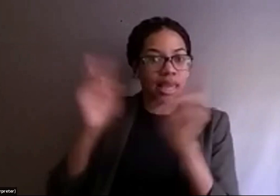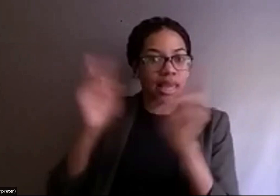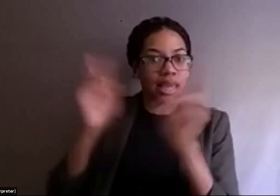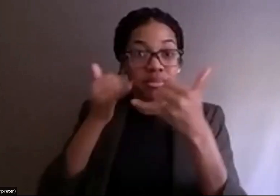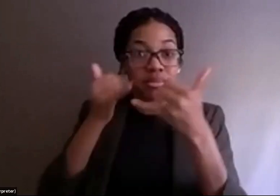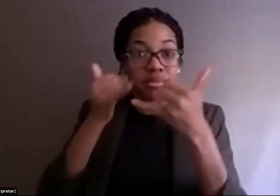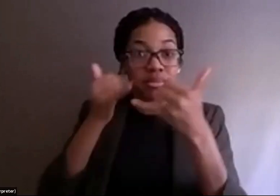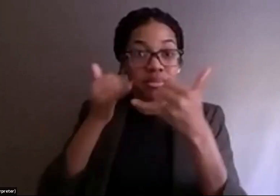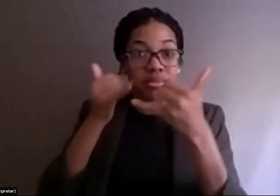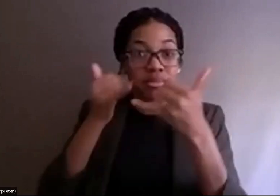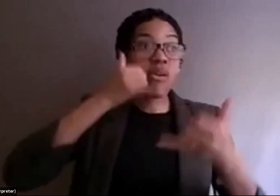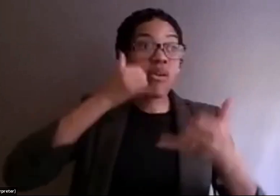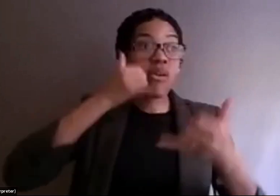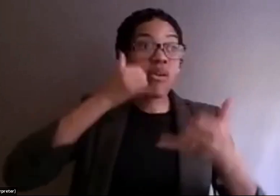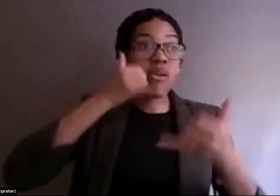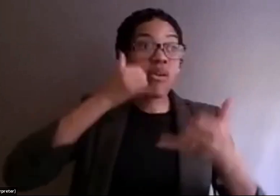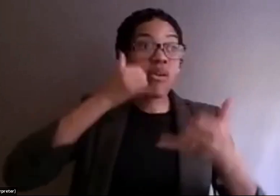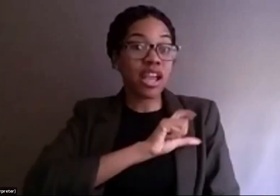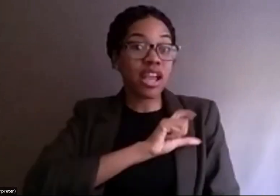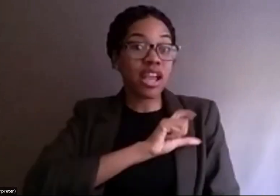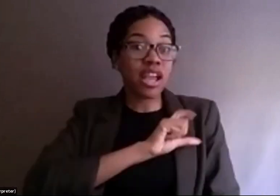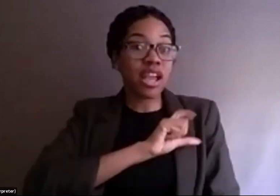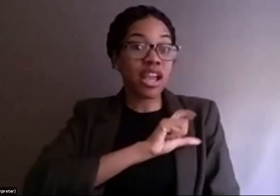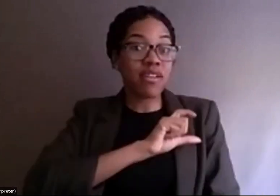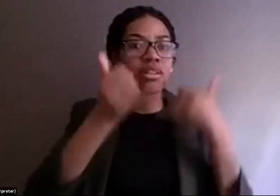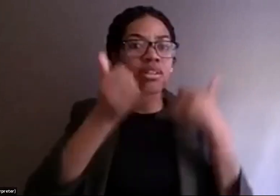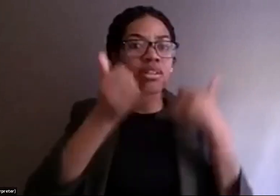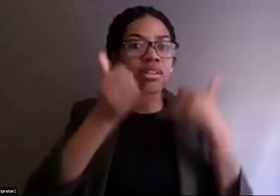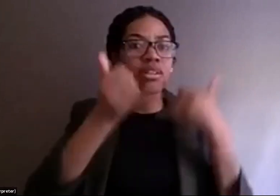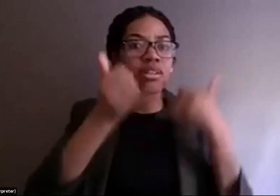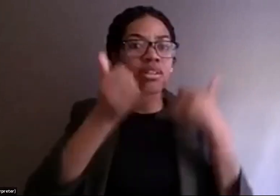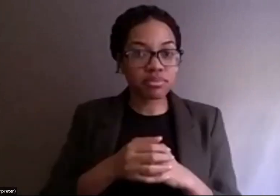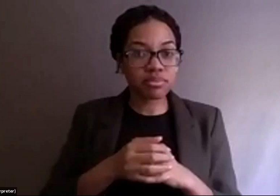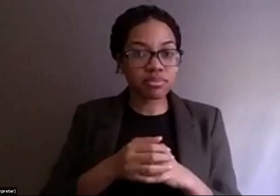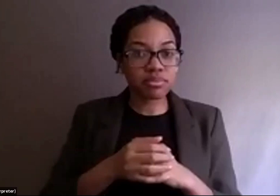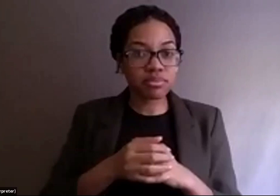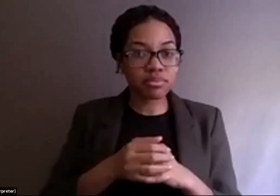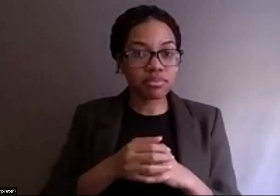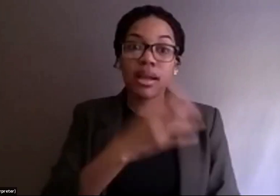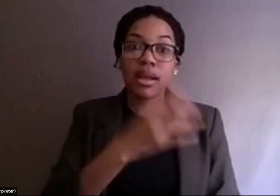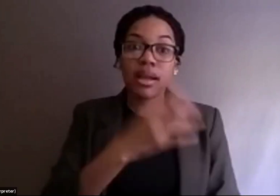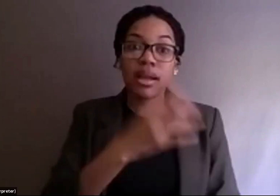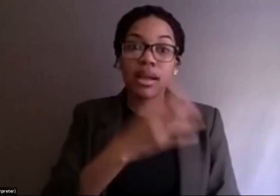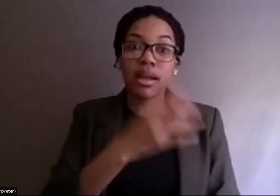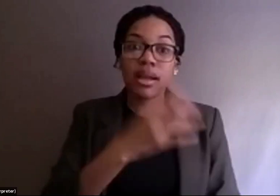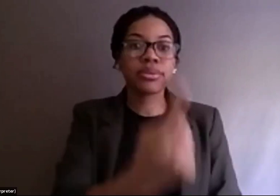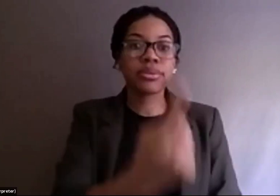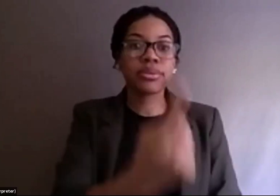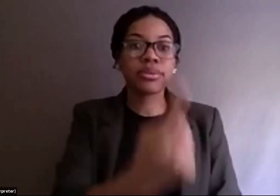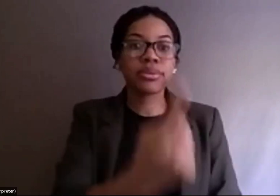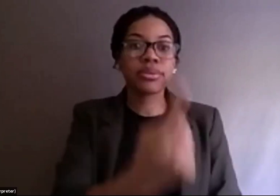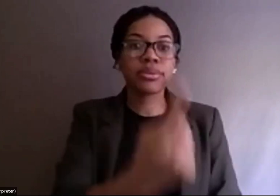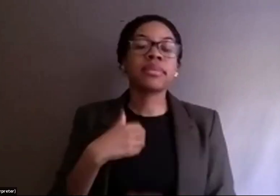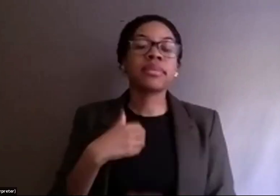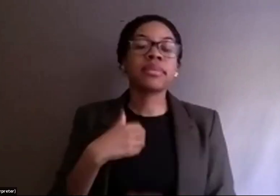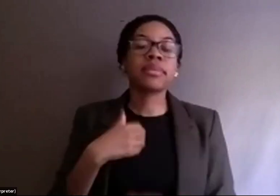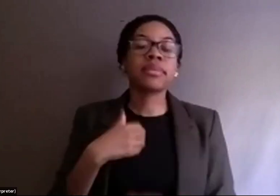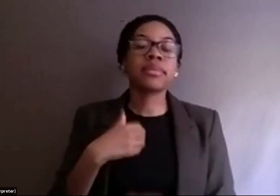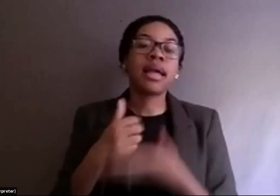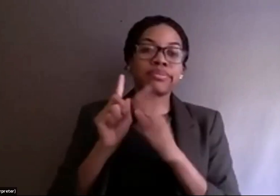our offices have given the number of the sheriff. He comes, the white sheriff, and he comes and he escorts us out.